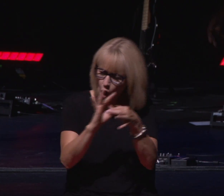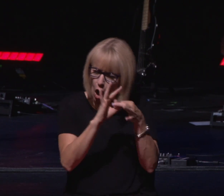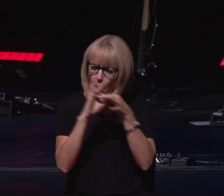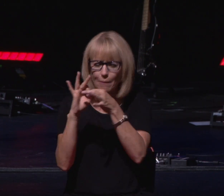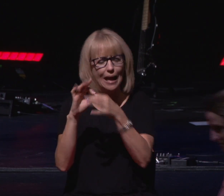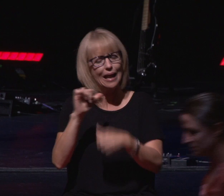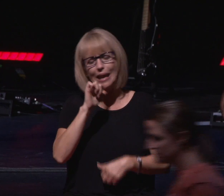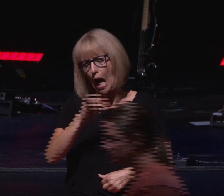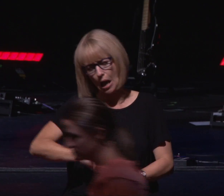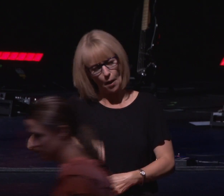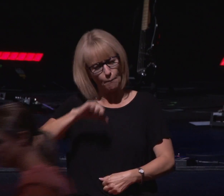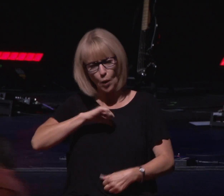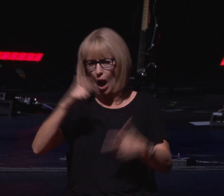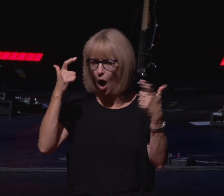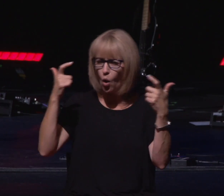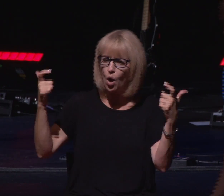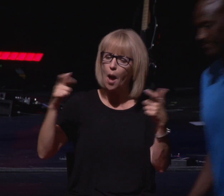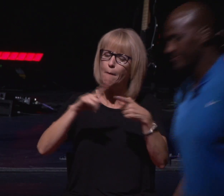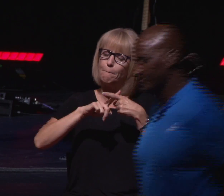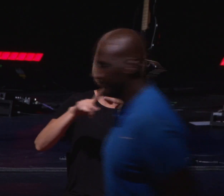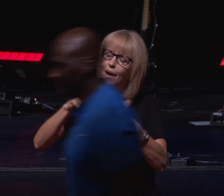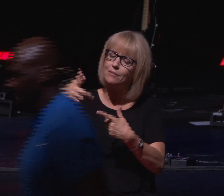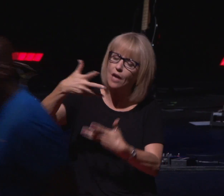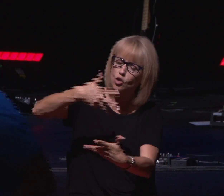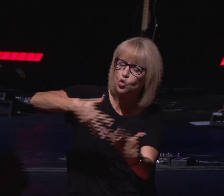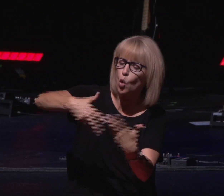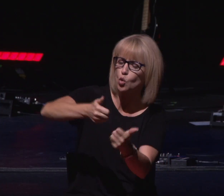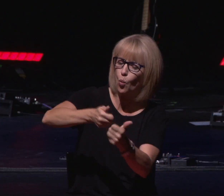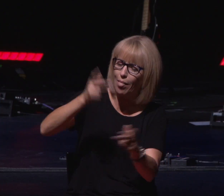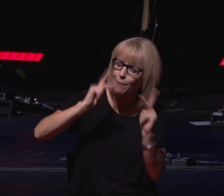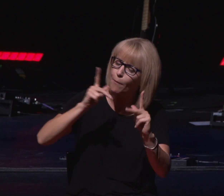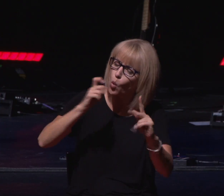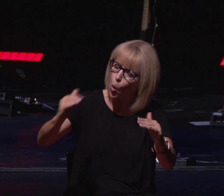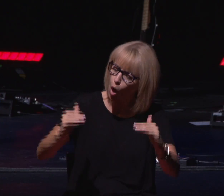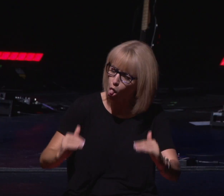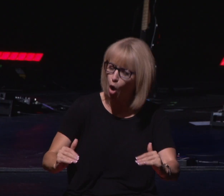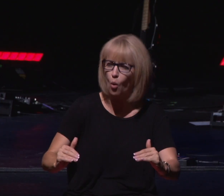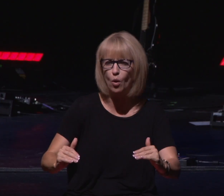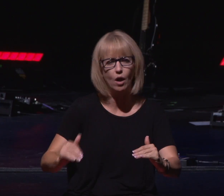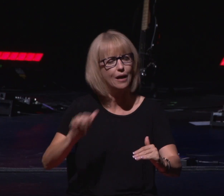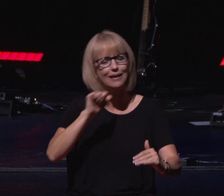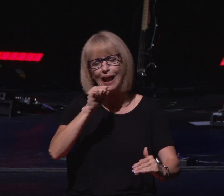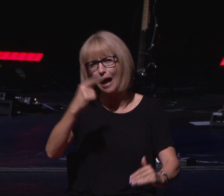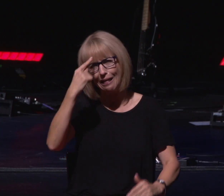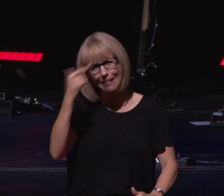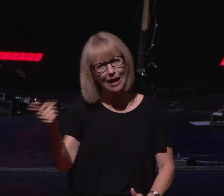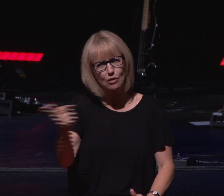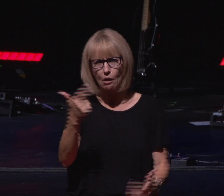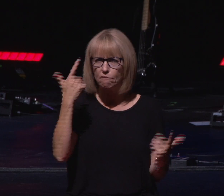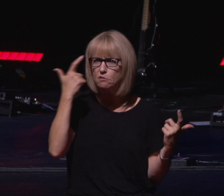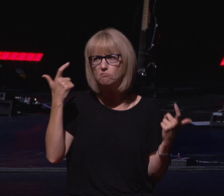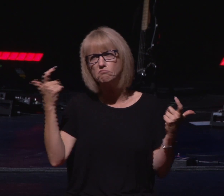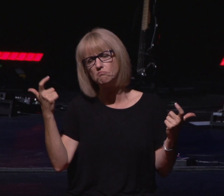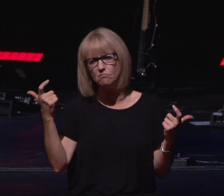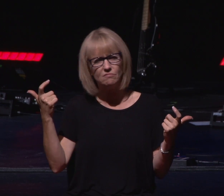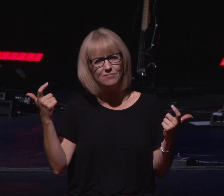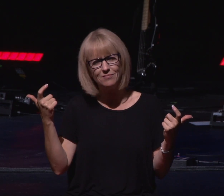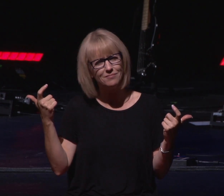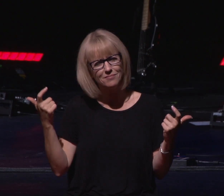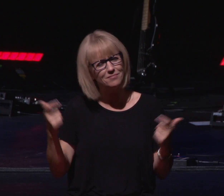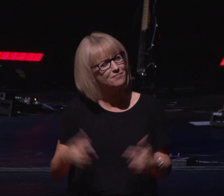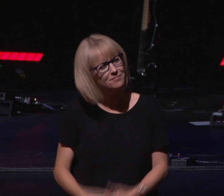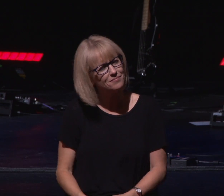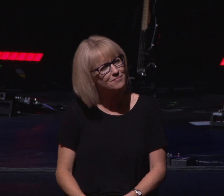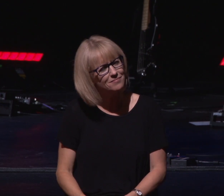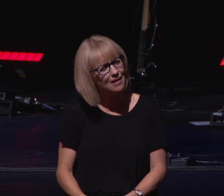proud, but be willing to associate with people of low position. Do not be conceited. So we're supposed to love